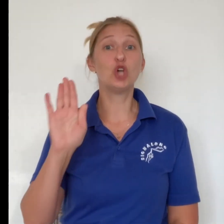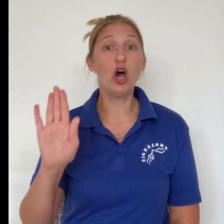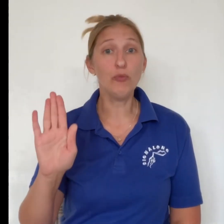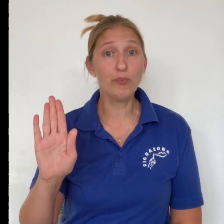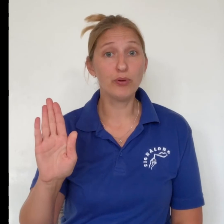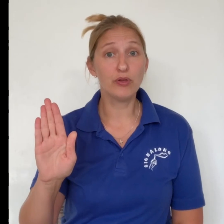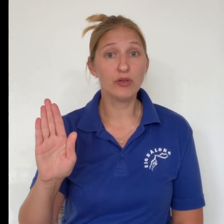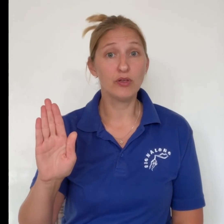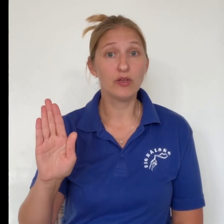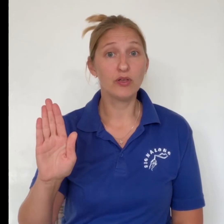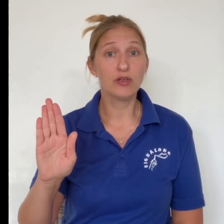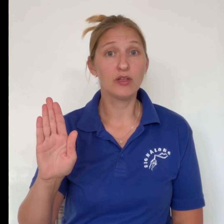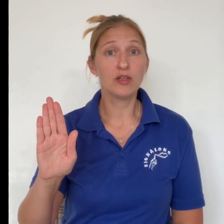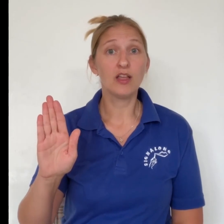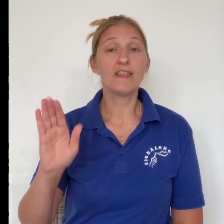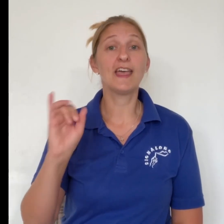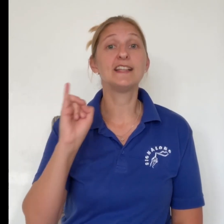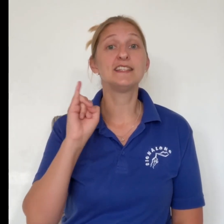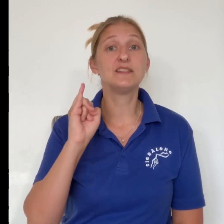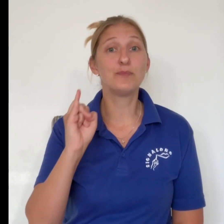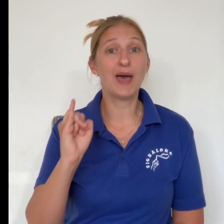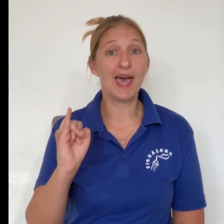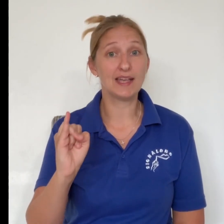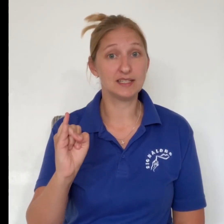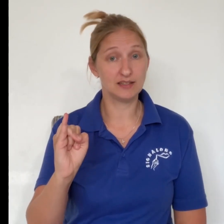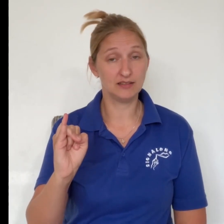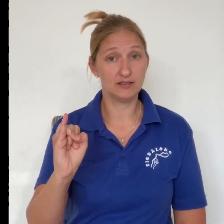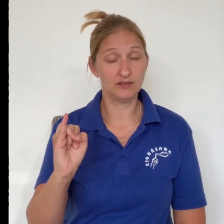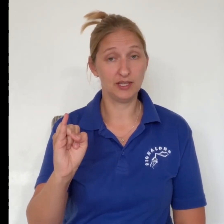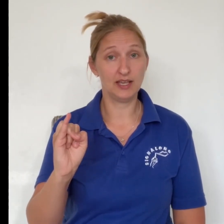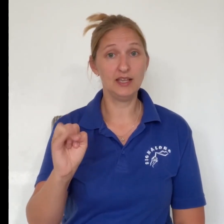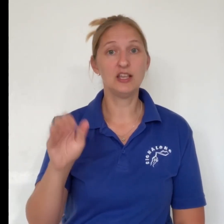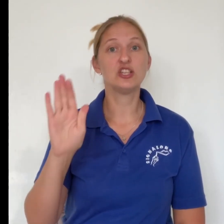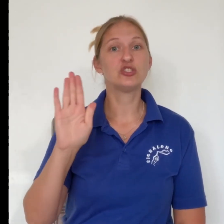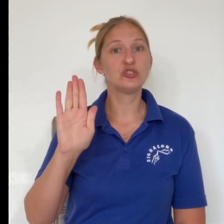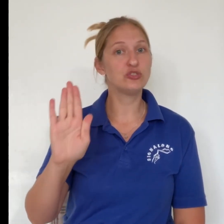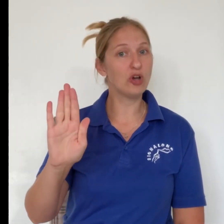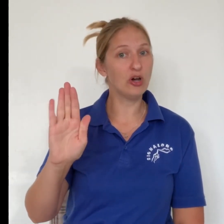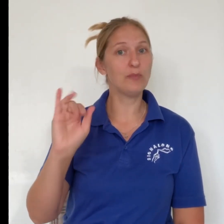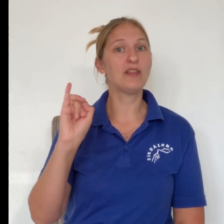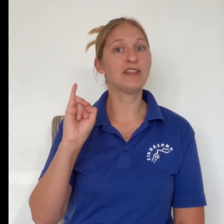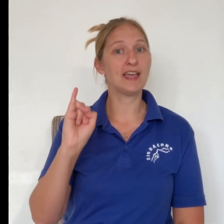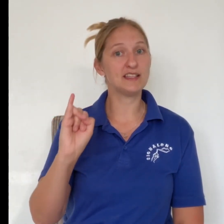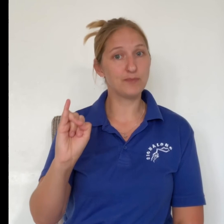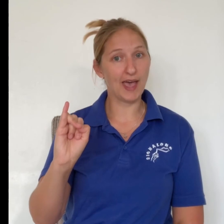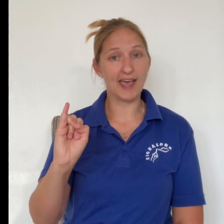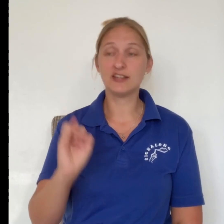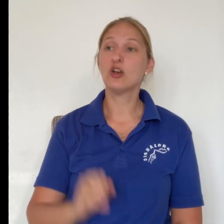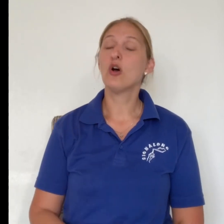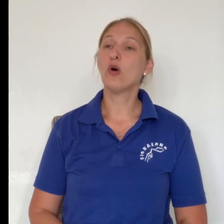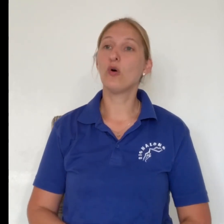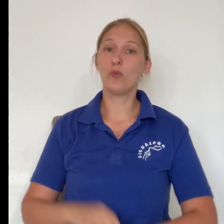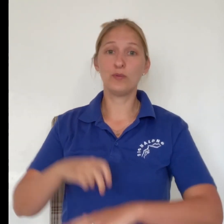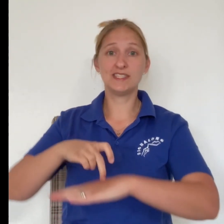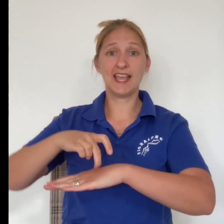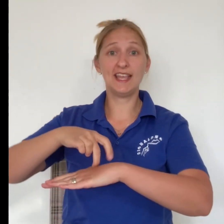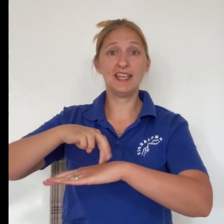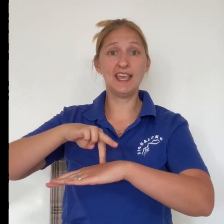stop, that is bad, okay? Stop, that is bad. Or we would say,